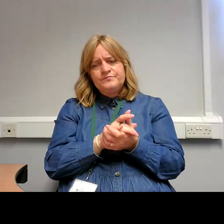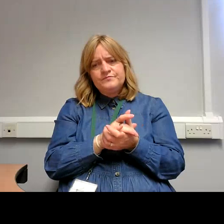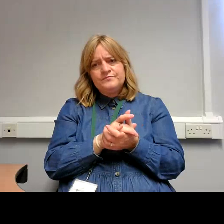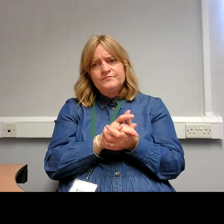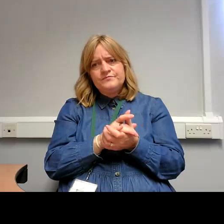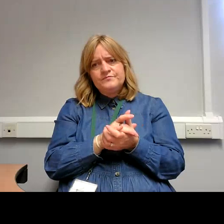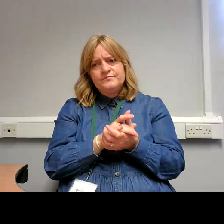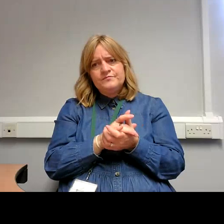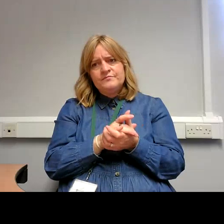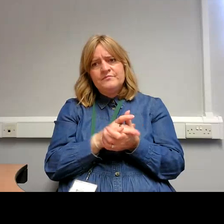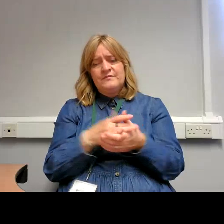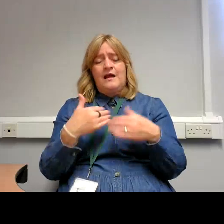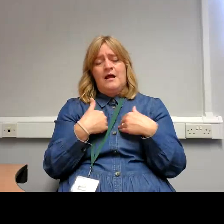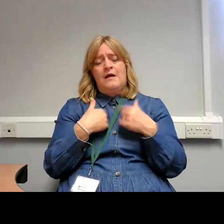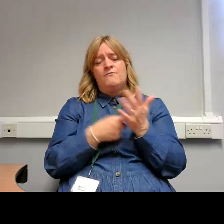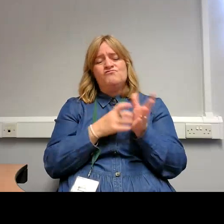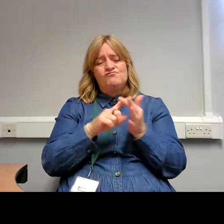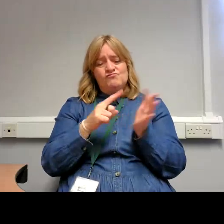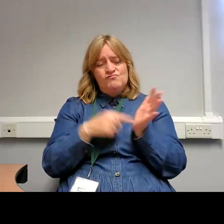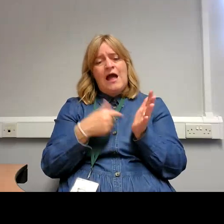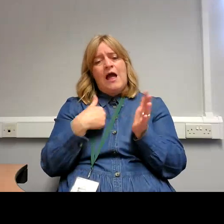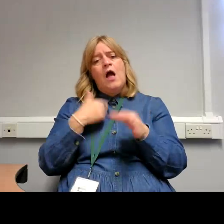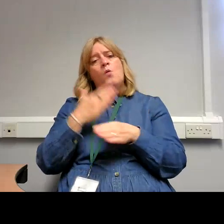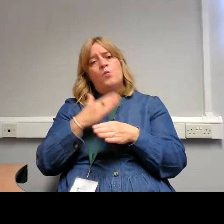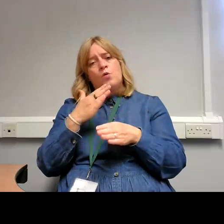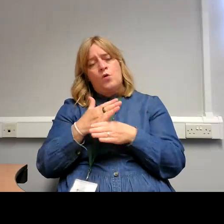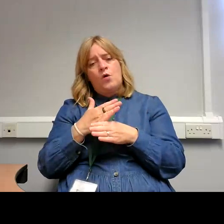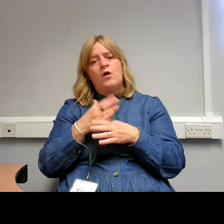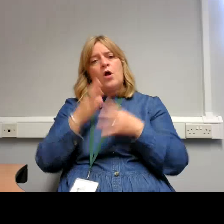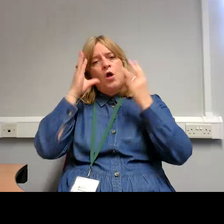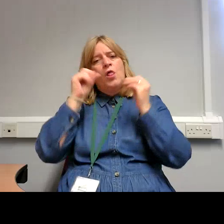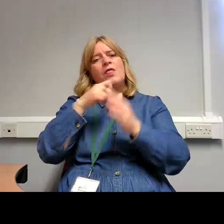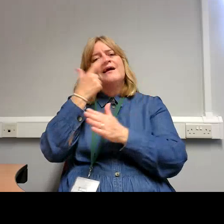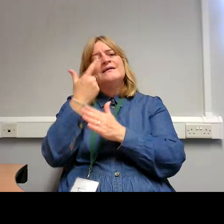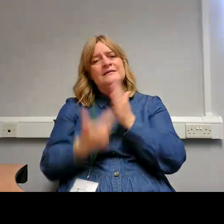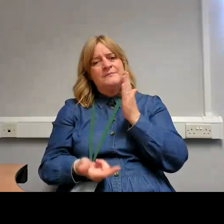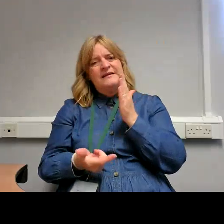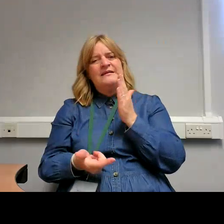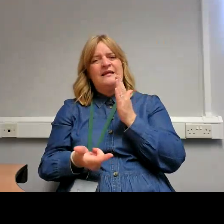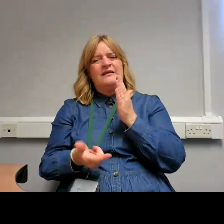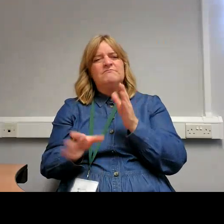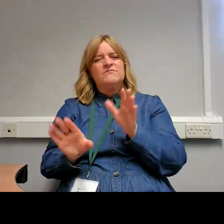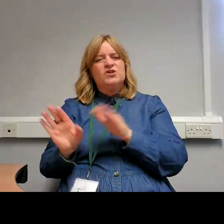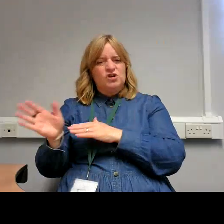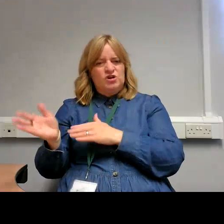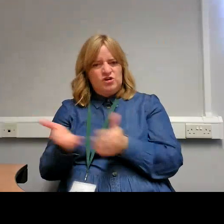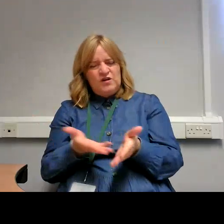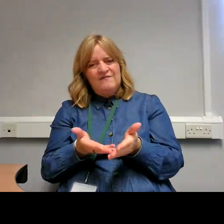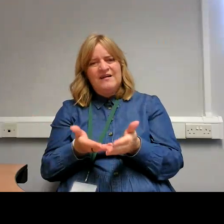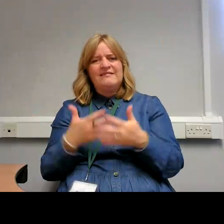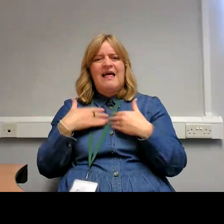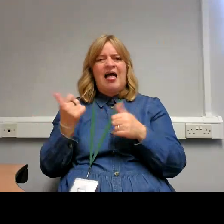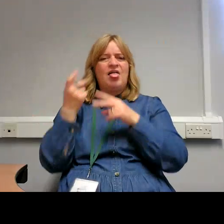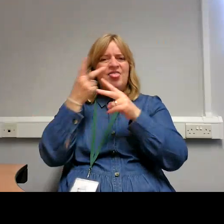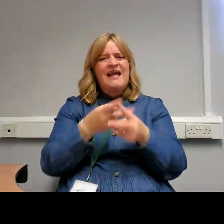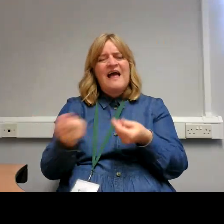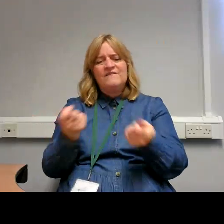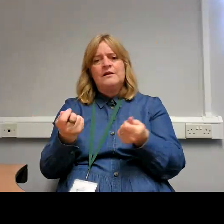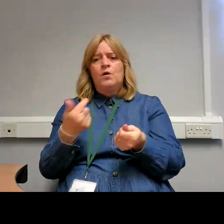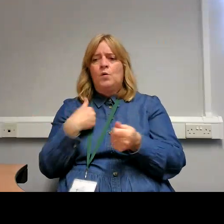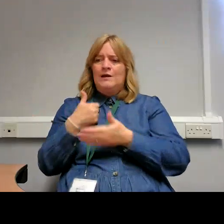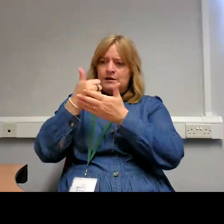I'm Rachel. I work in learning disability services. I work for Derbyshire Healthcare. I'm a health facilitator. So our job is to support annual health checks for